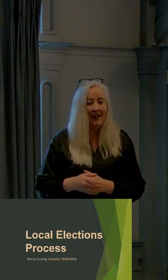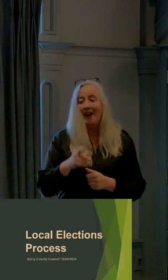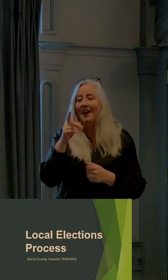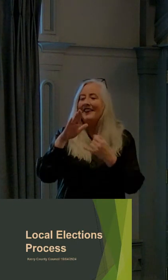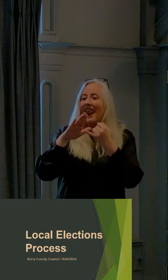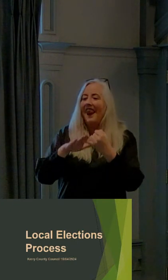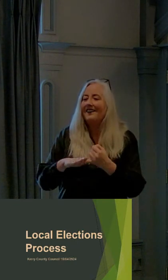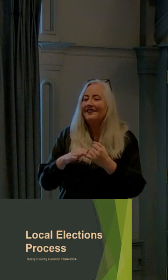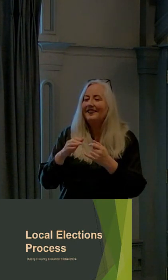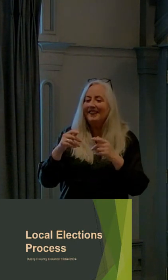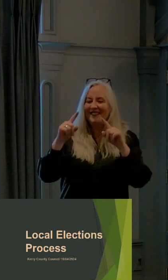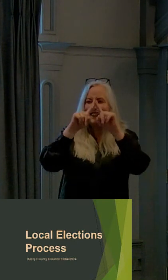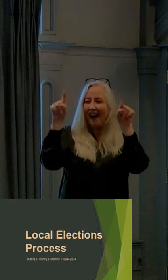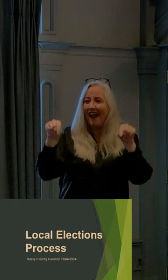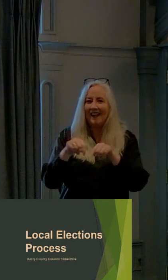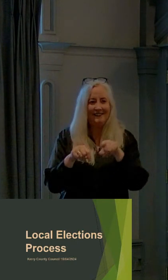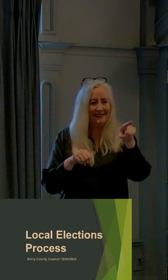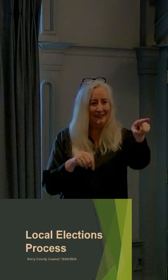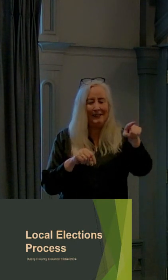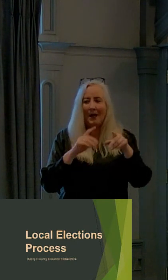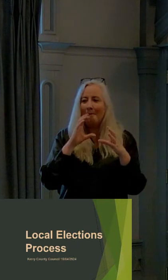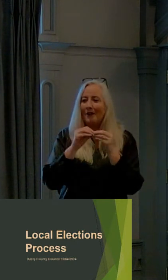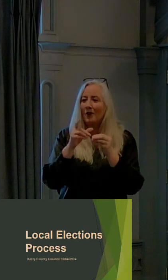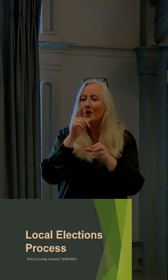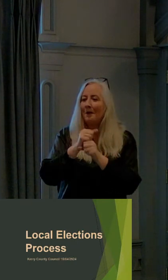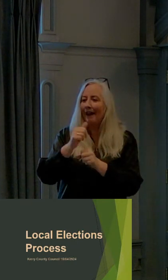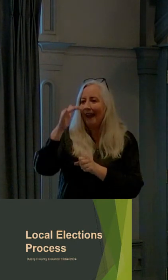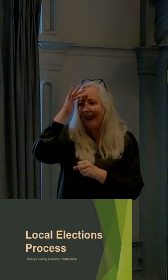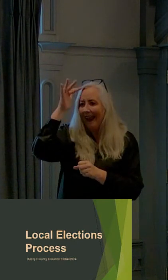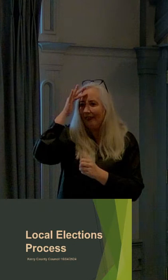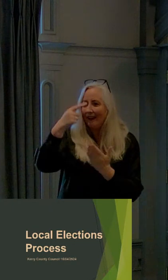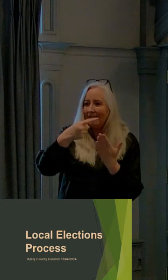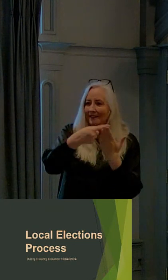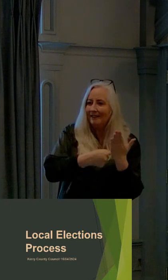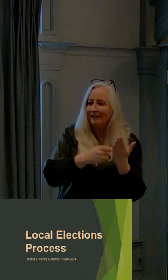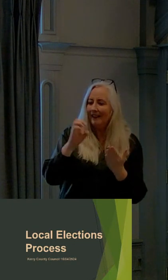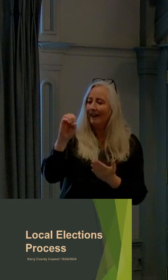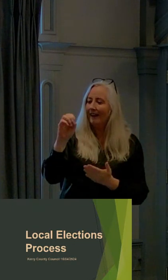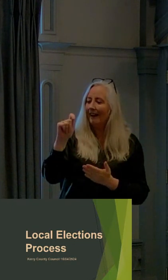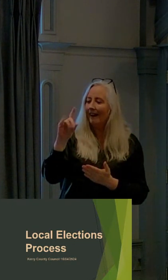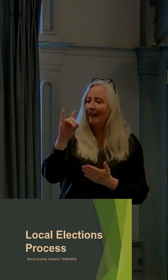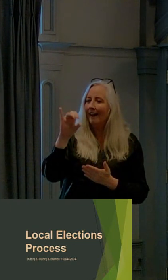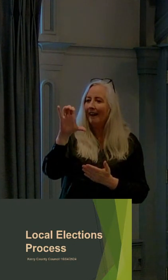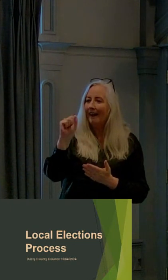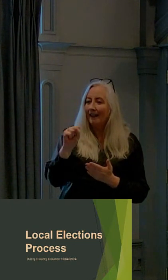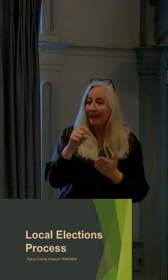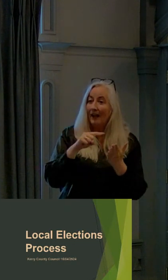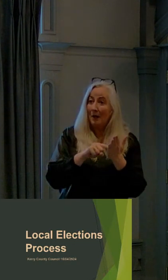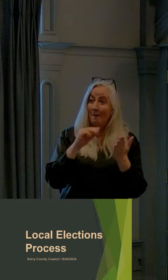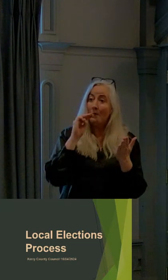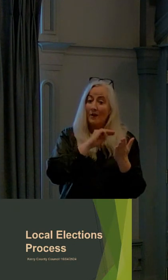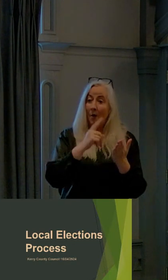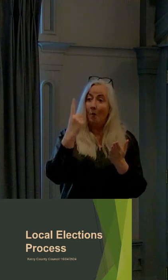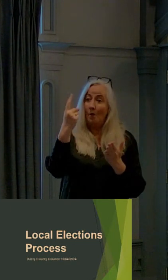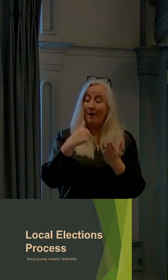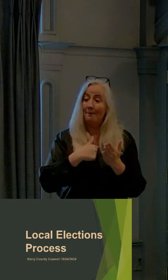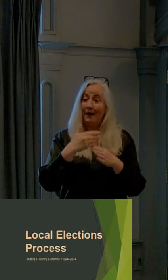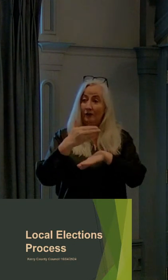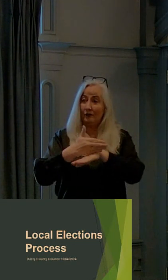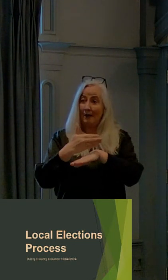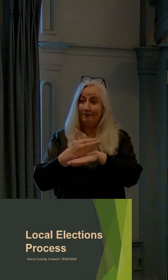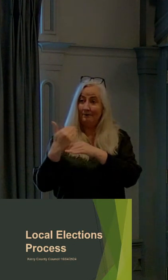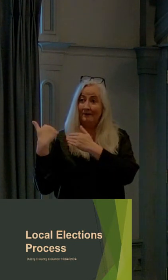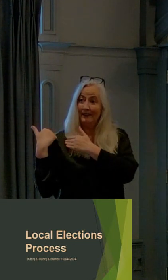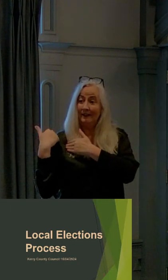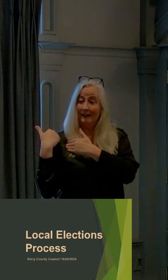there, Padraig mentioned, was the ethics and the importance of that. And one of my roles at